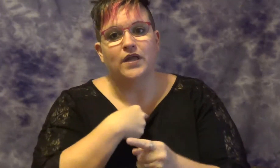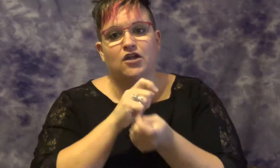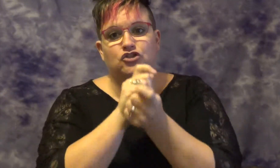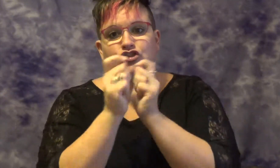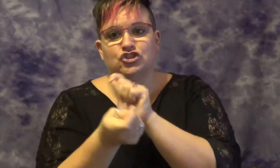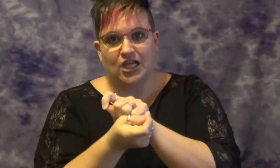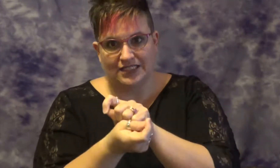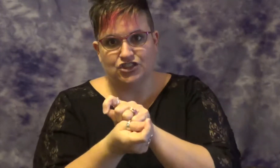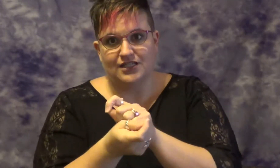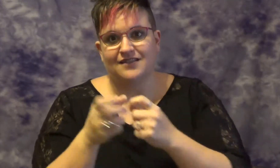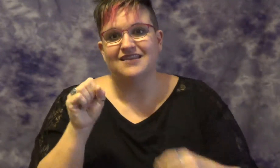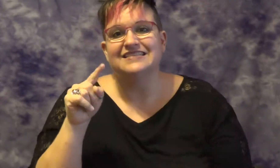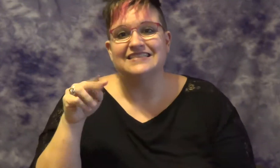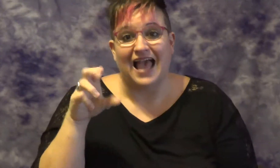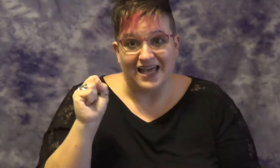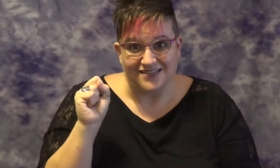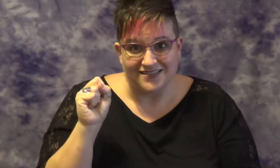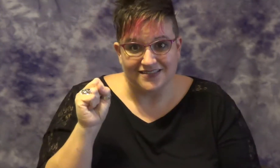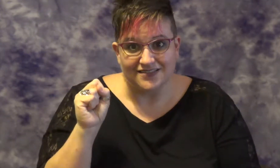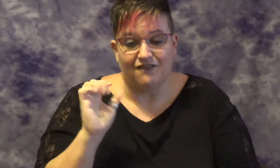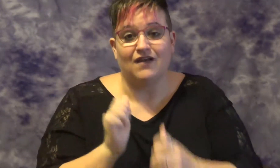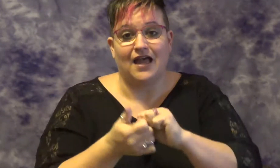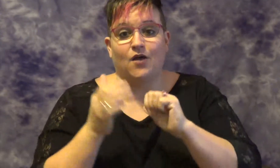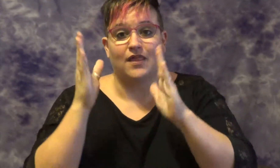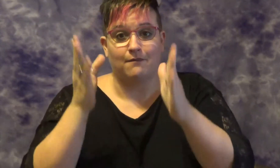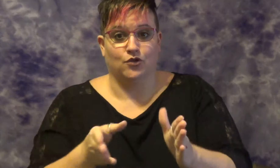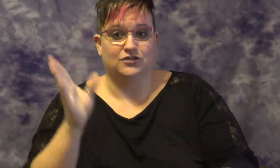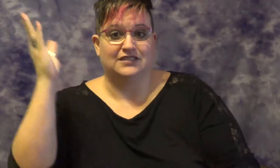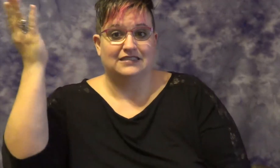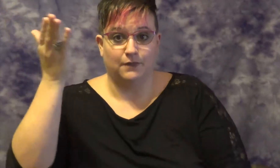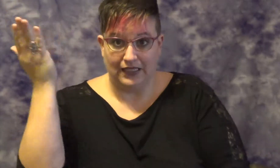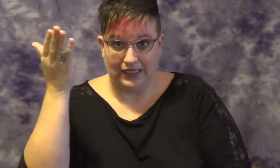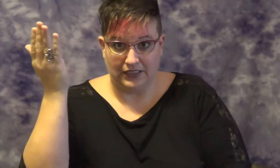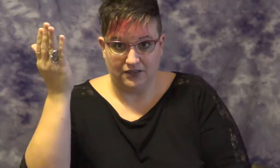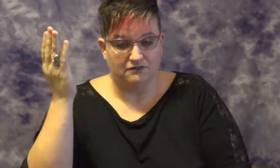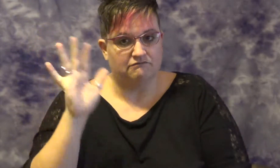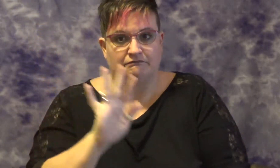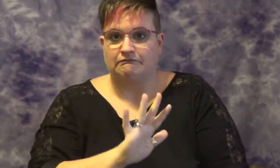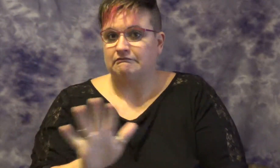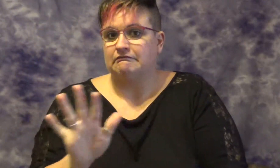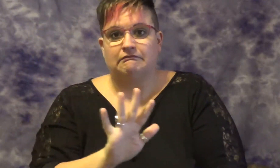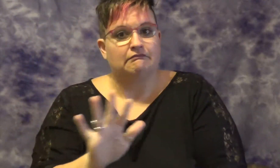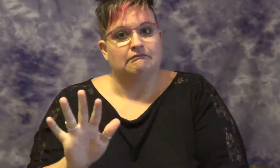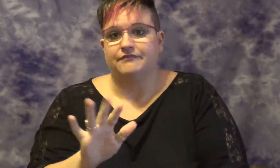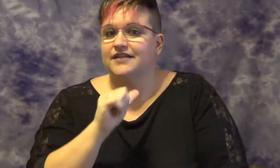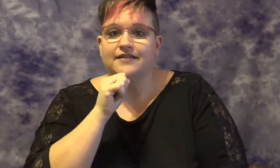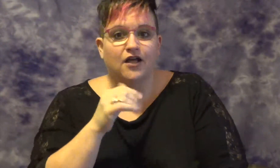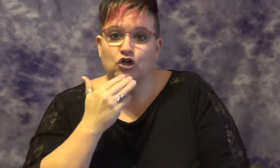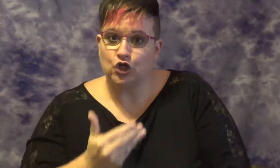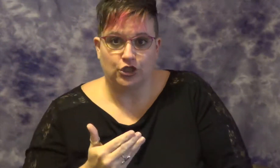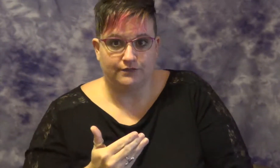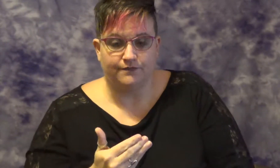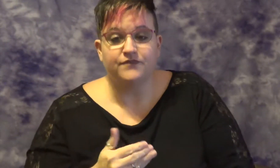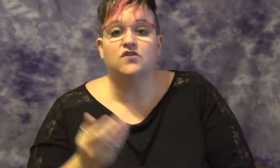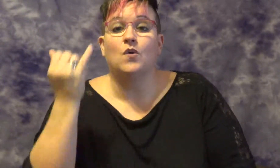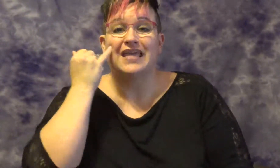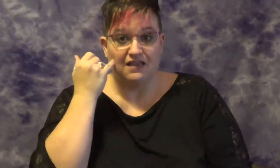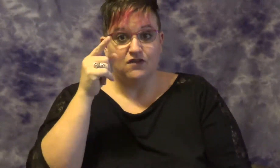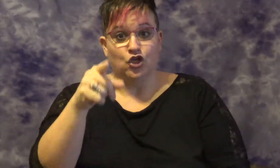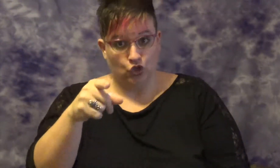appropriate because it changes the status and the person that is actually speaking. It changes all of that, and that's